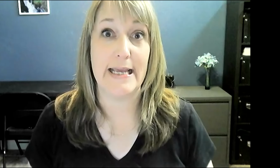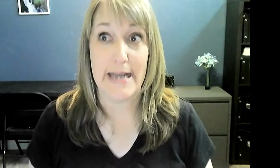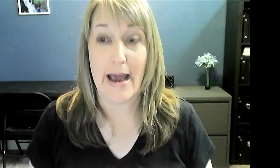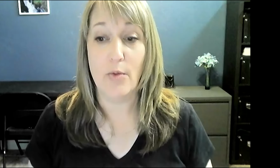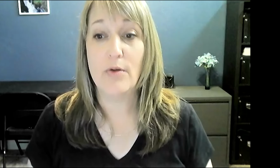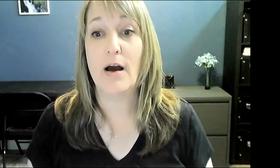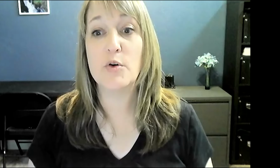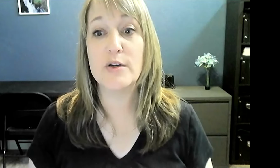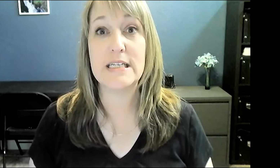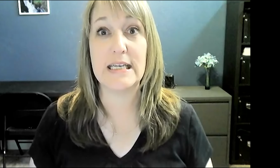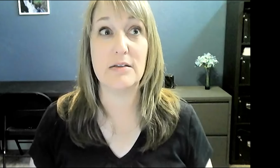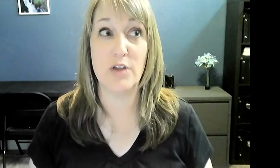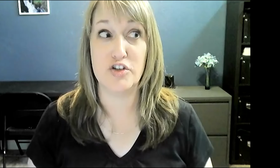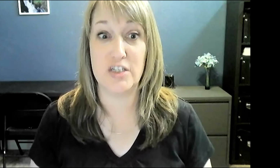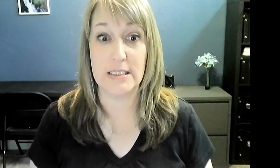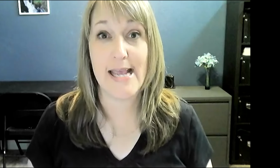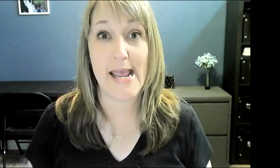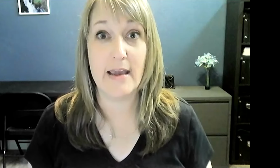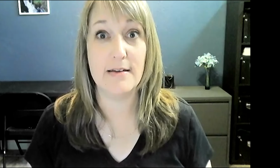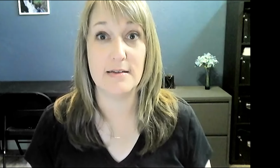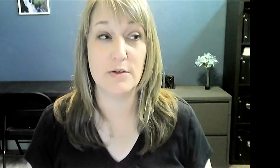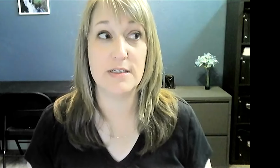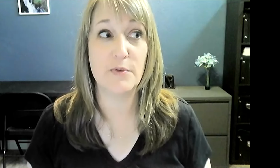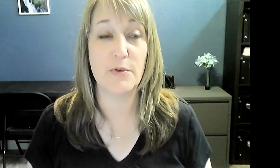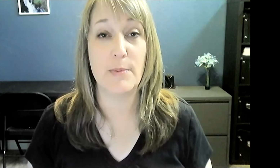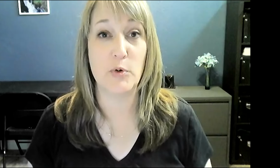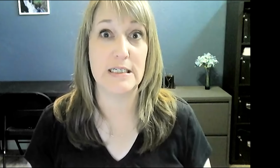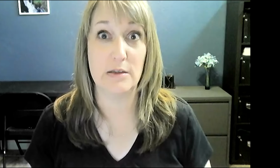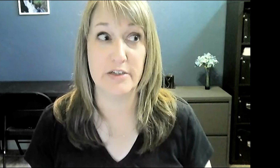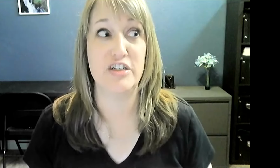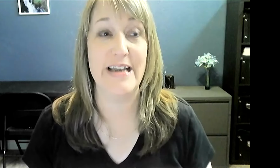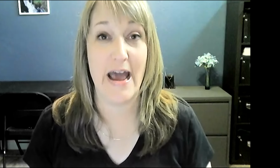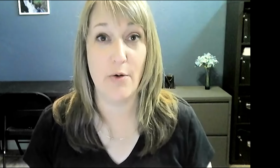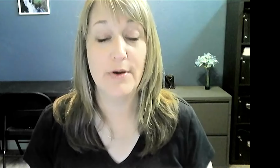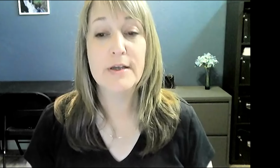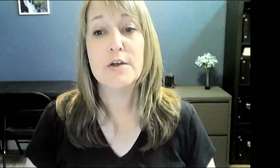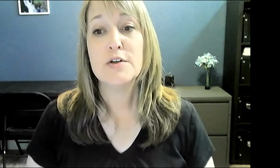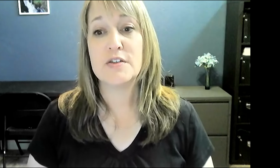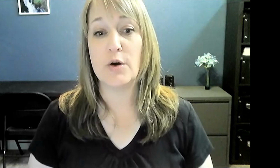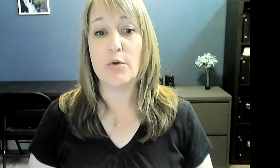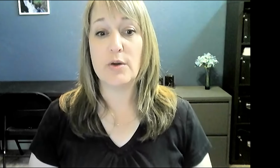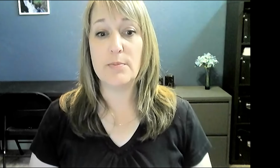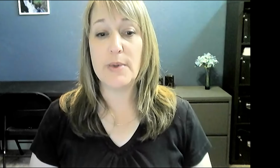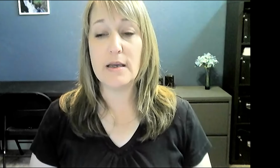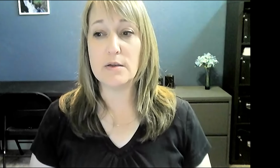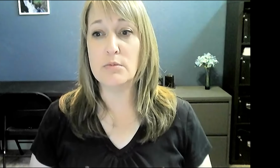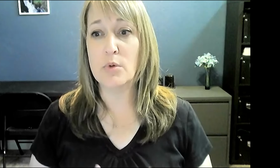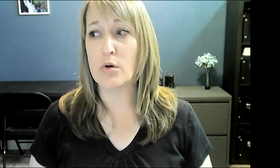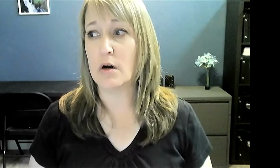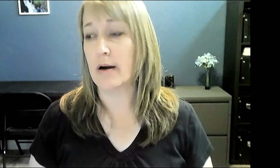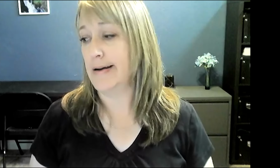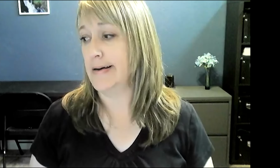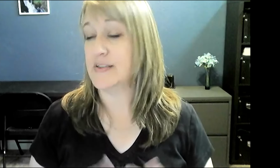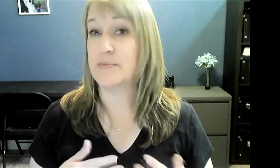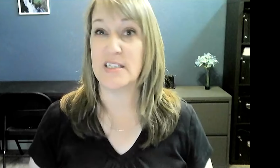and now. I'm going to eat lunch today is a little different from I'm going to eat lunch now. So you can be a little more